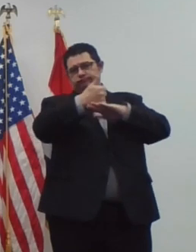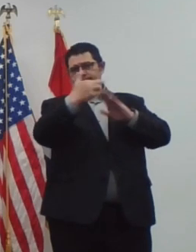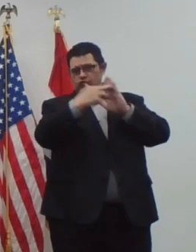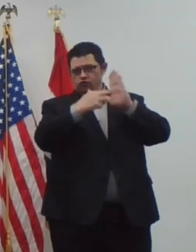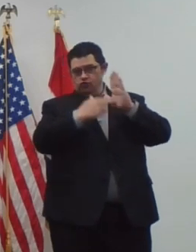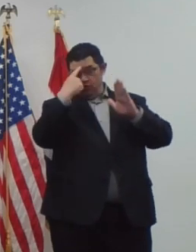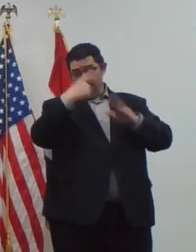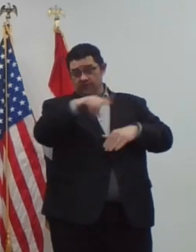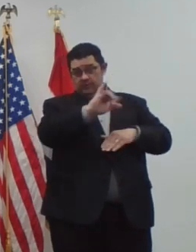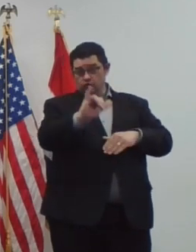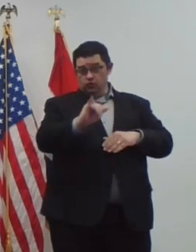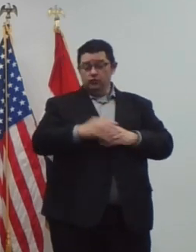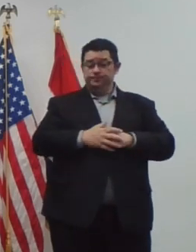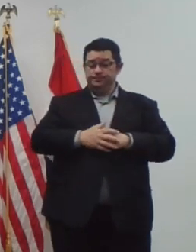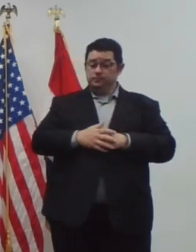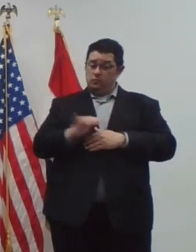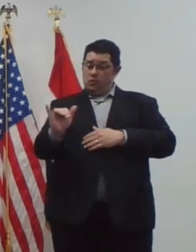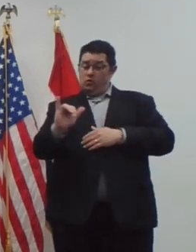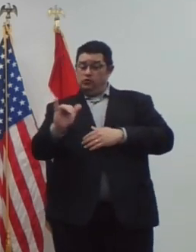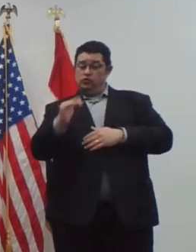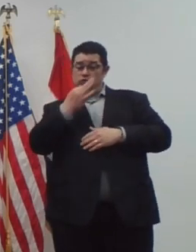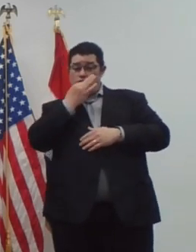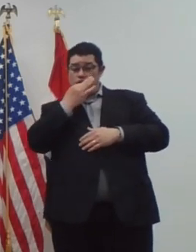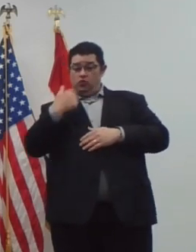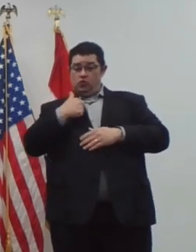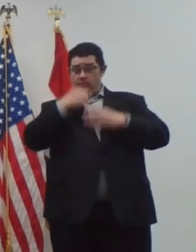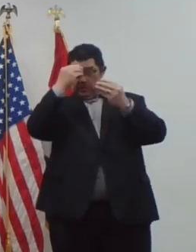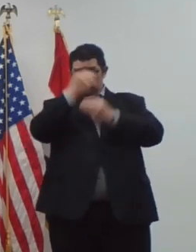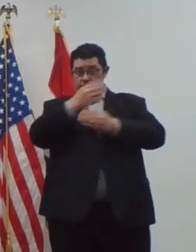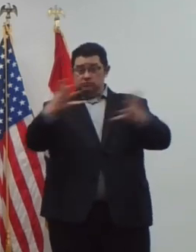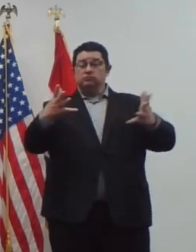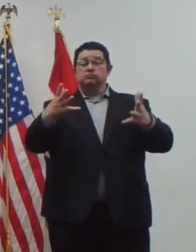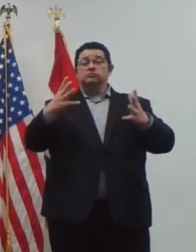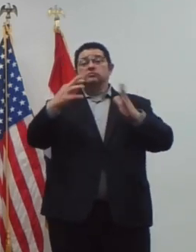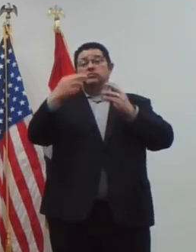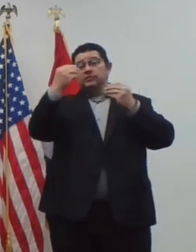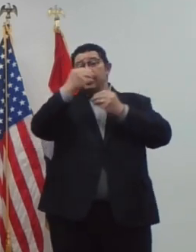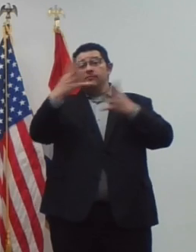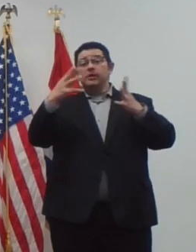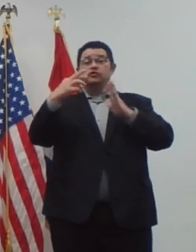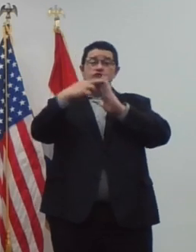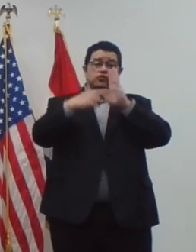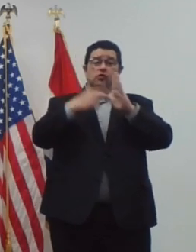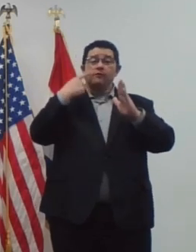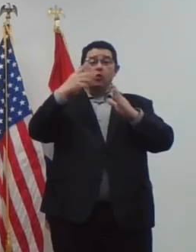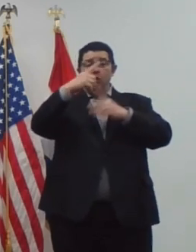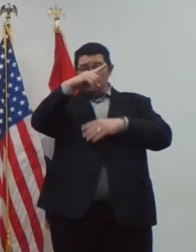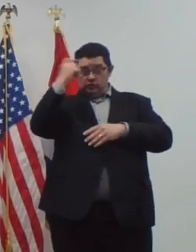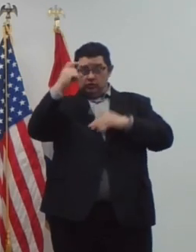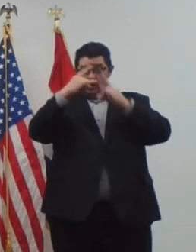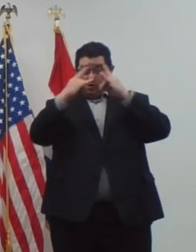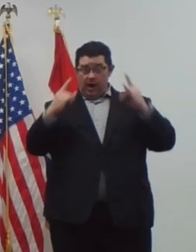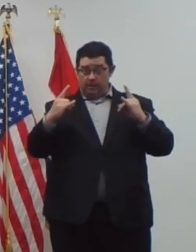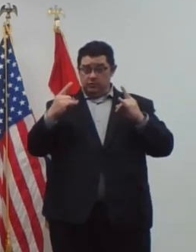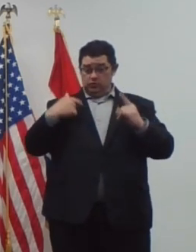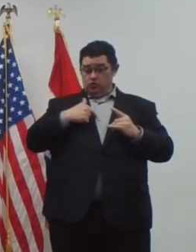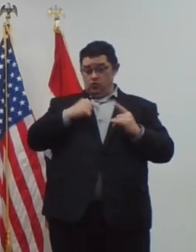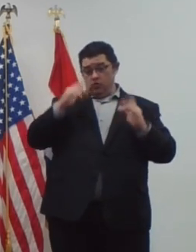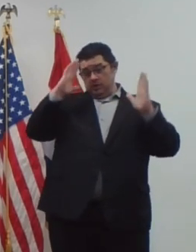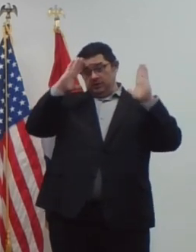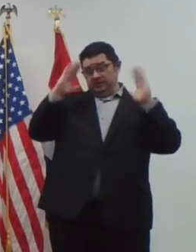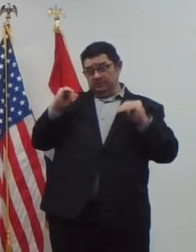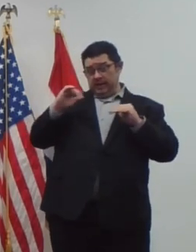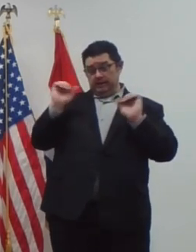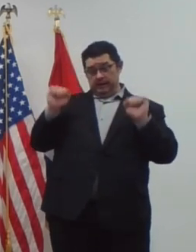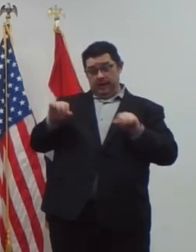be out soon. We're working on those. And we expect summer camps to be able to be opened on June 1st. I want to thank